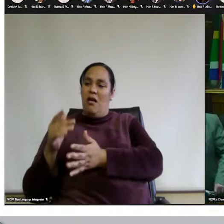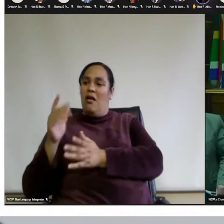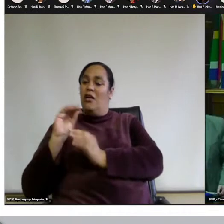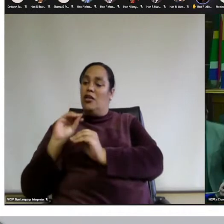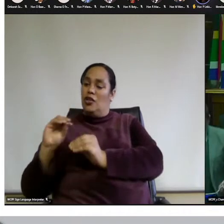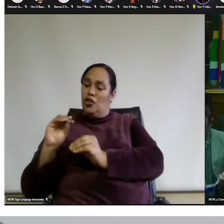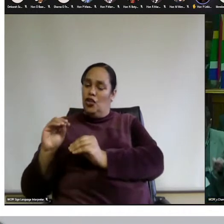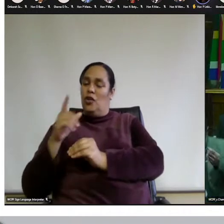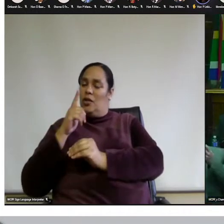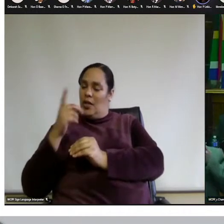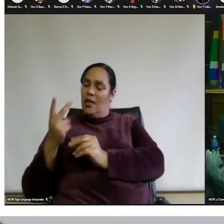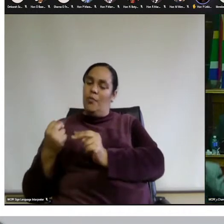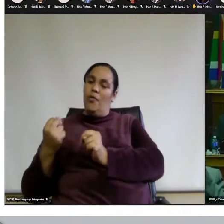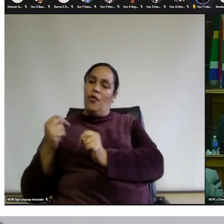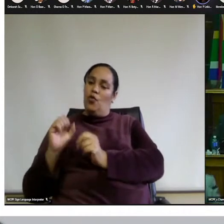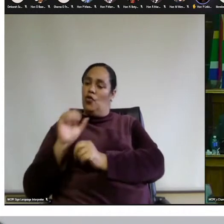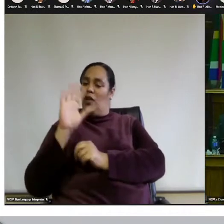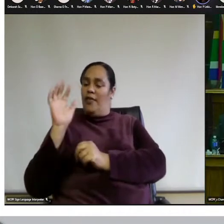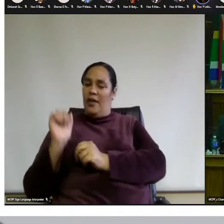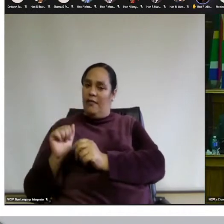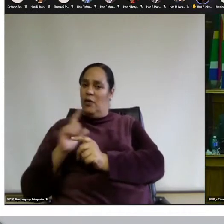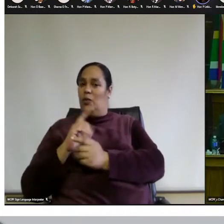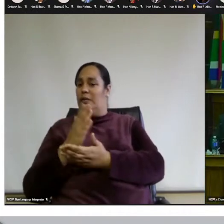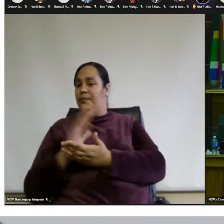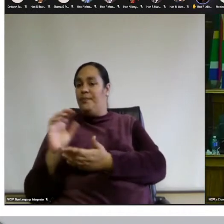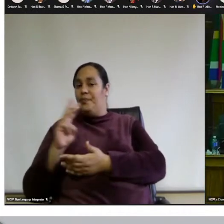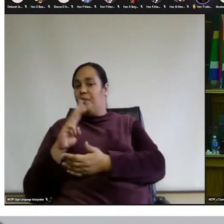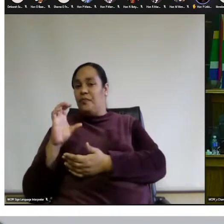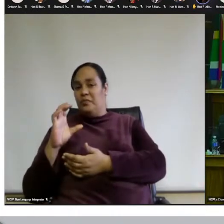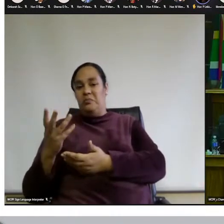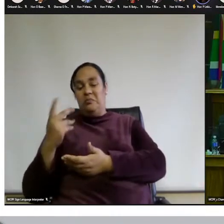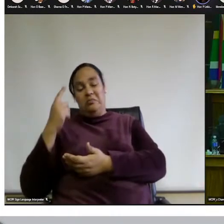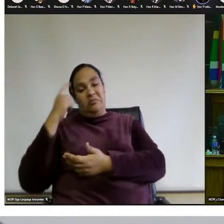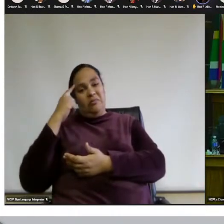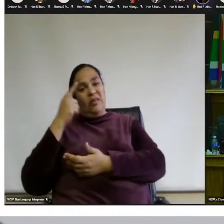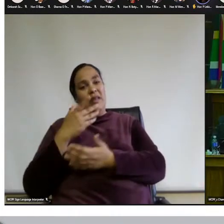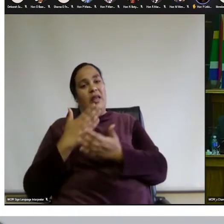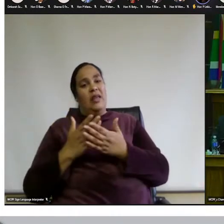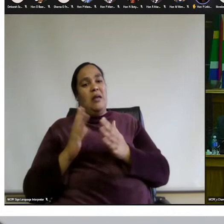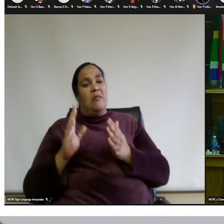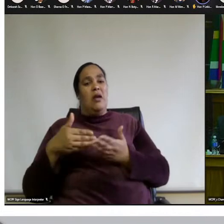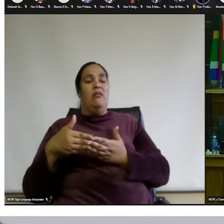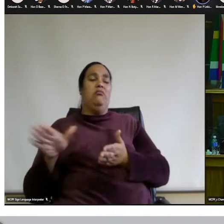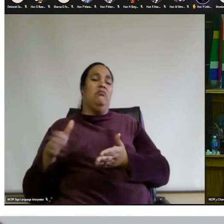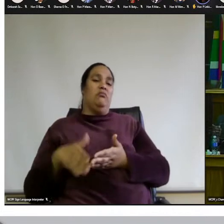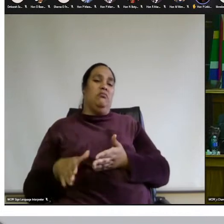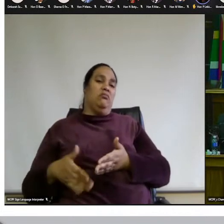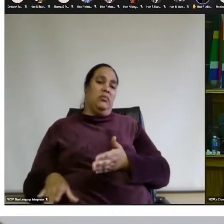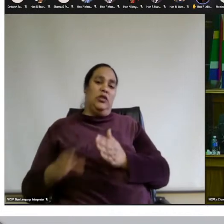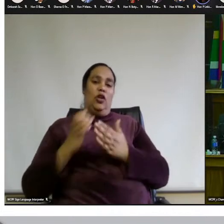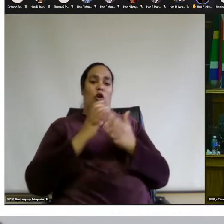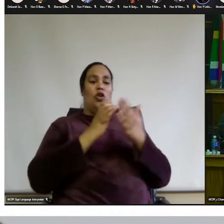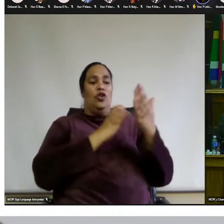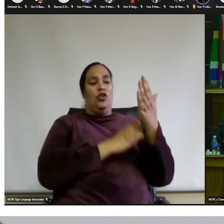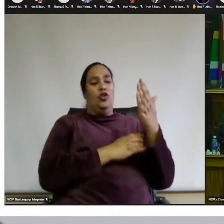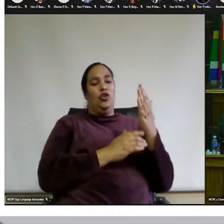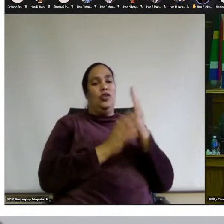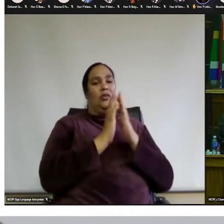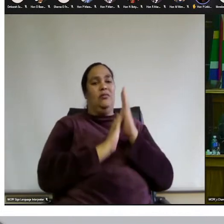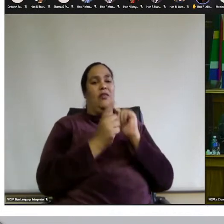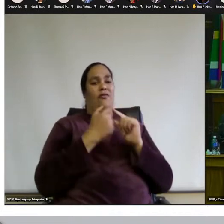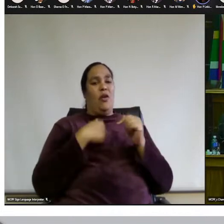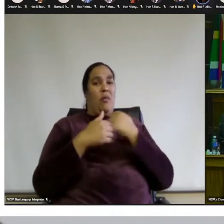new South Africa. While some in the Western Cape may think they can dismiss constitutional imperatives of our